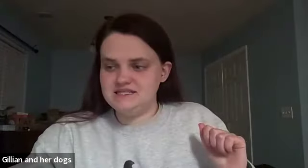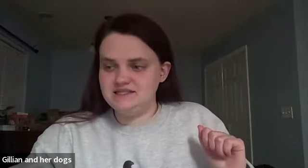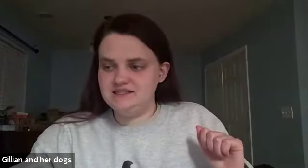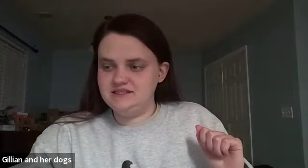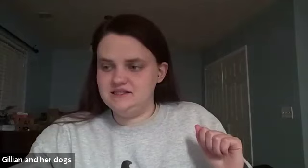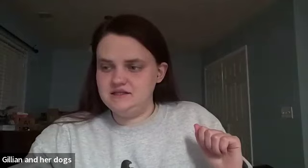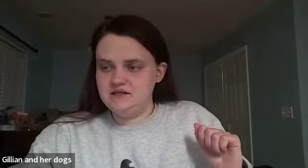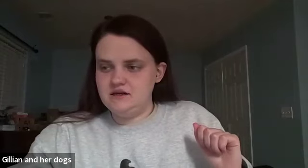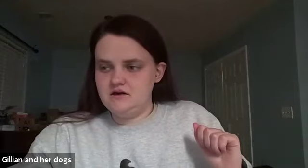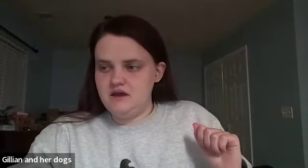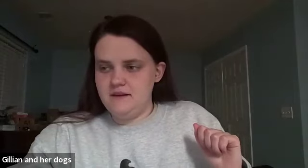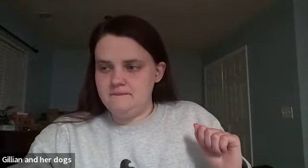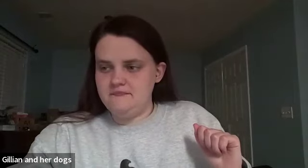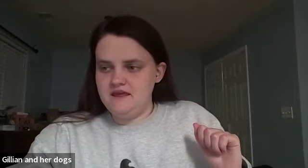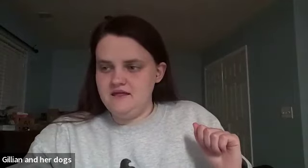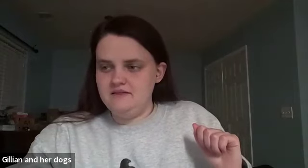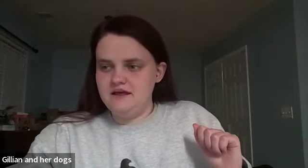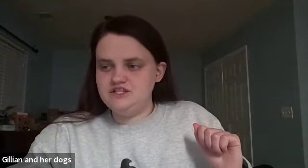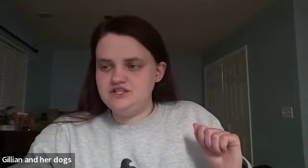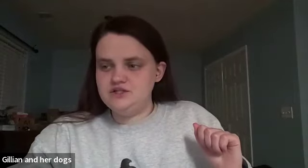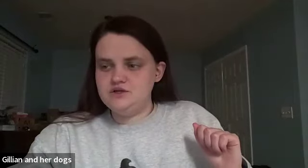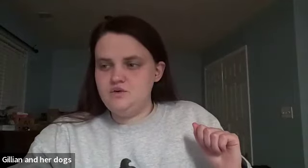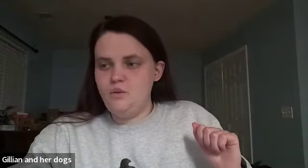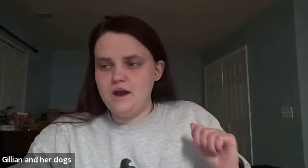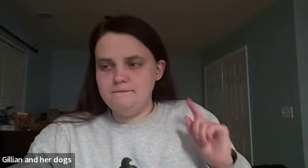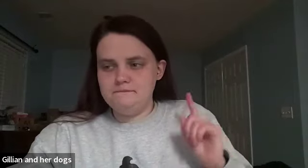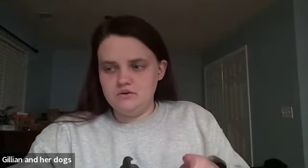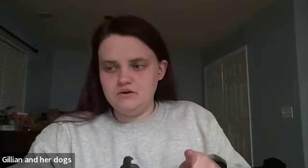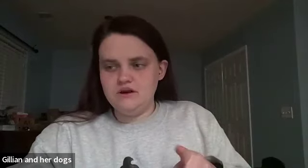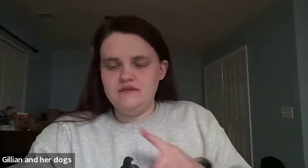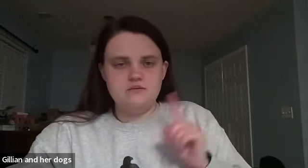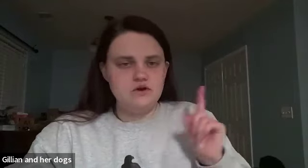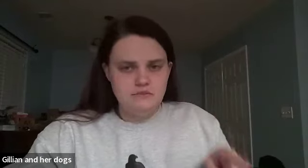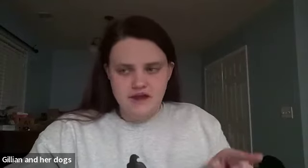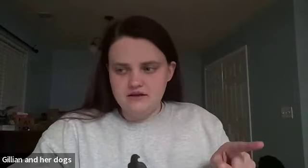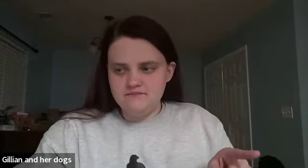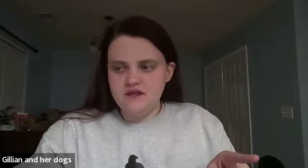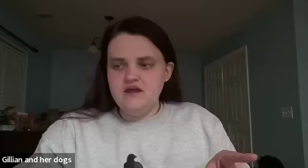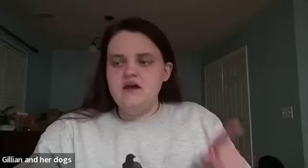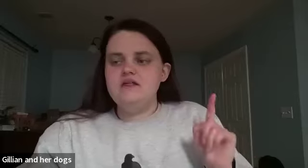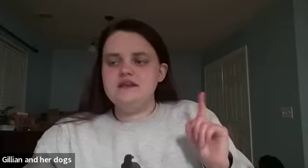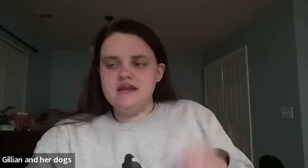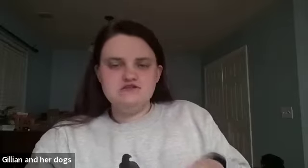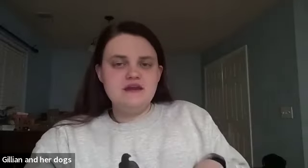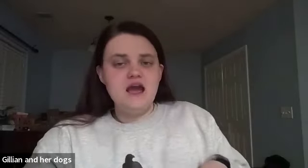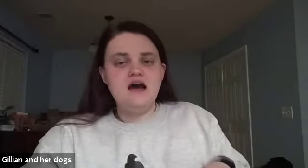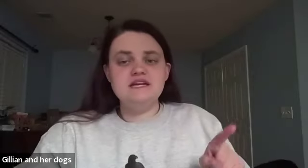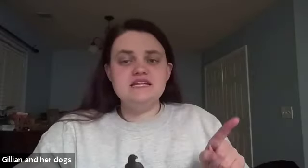Embarrassed. Okay, let's do one more and then we'll go back. The next one we have